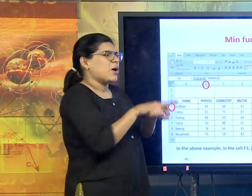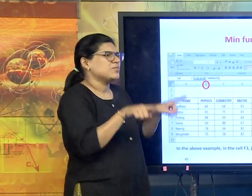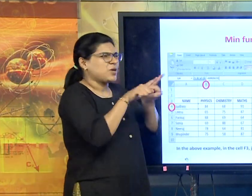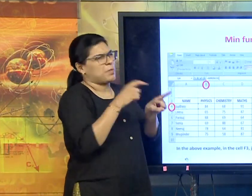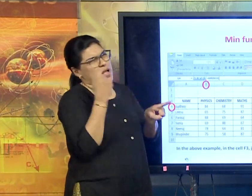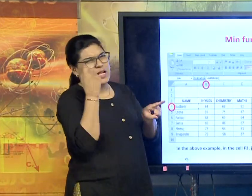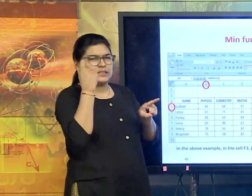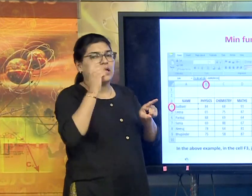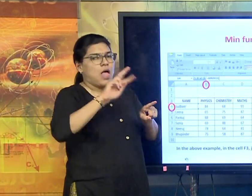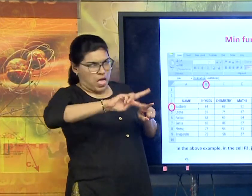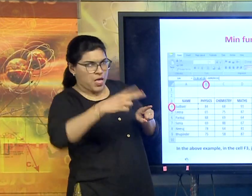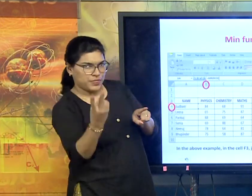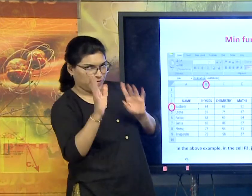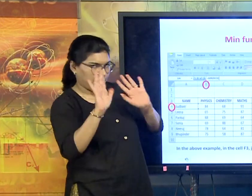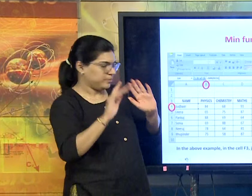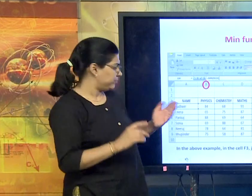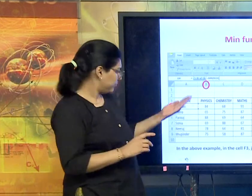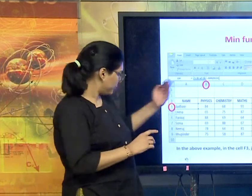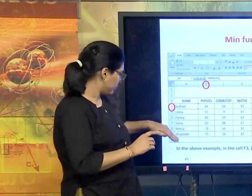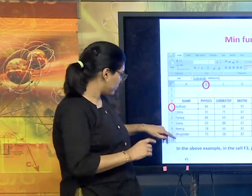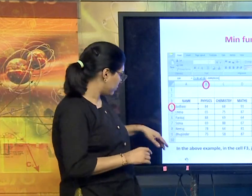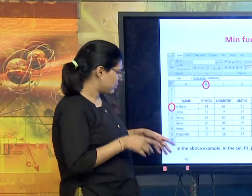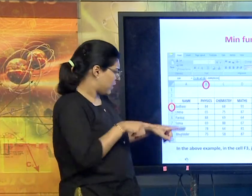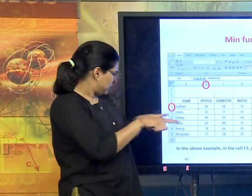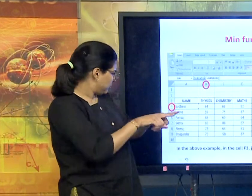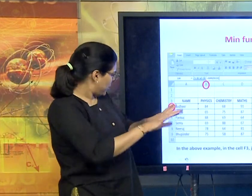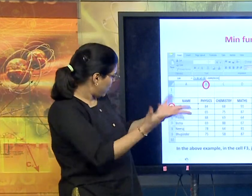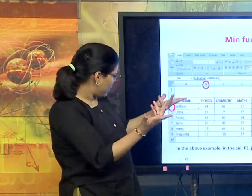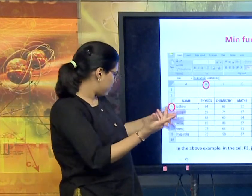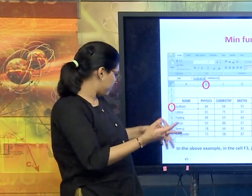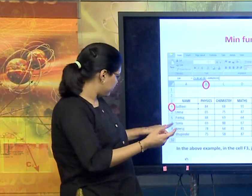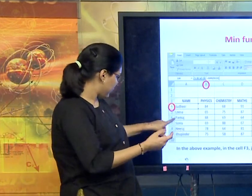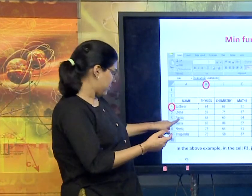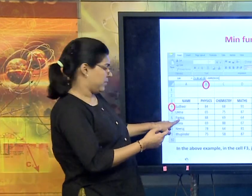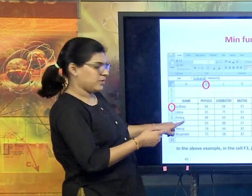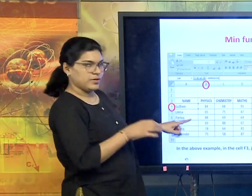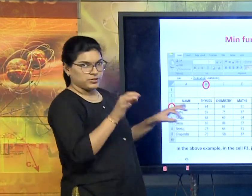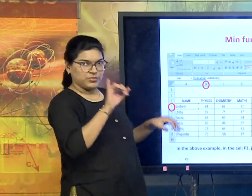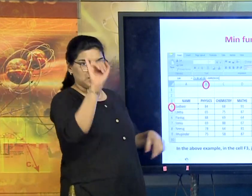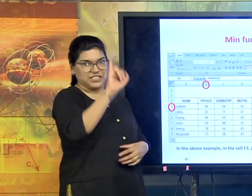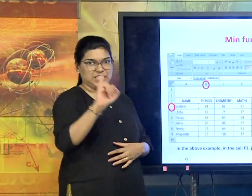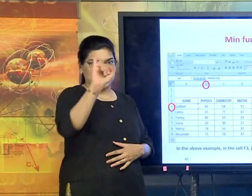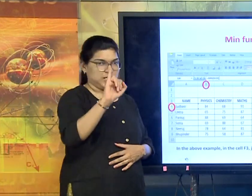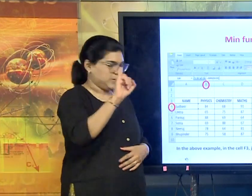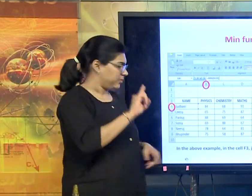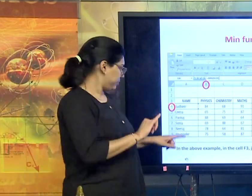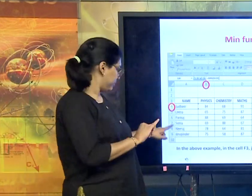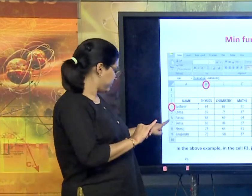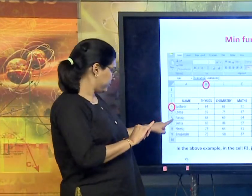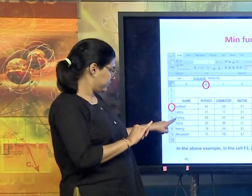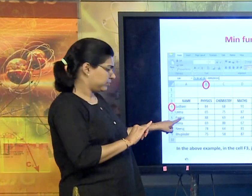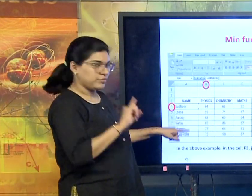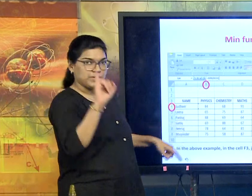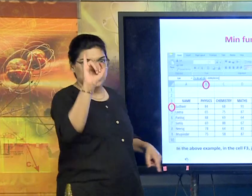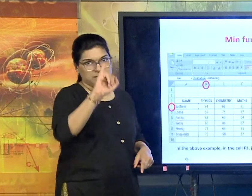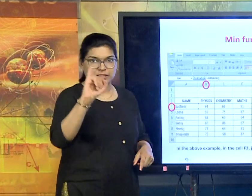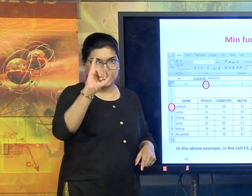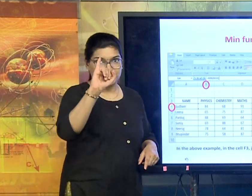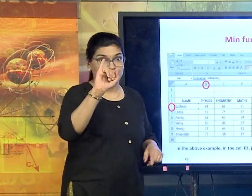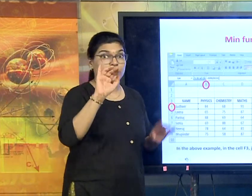Sudhir in which his marks are written. And let us take another example.